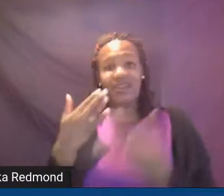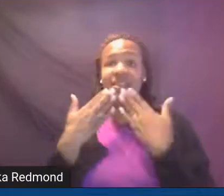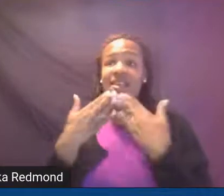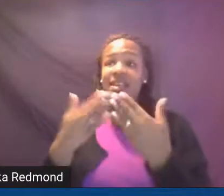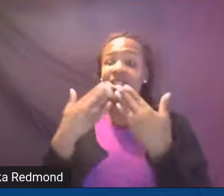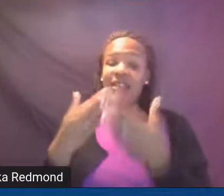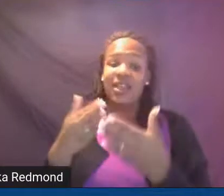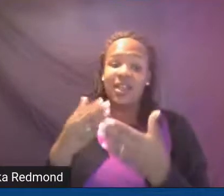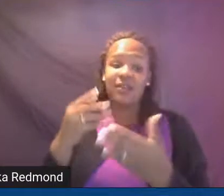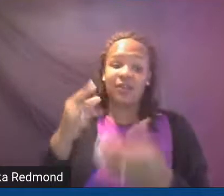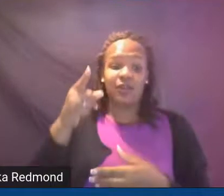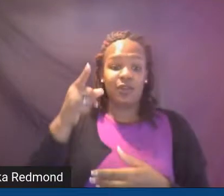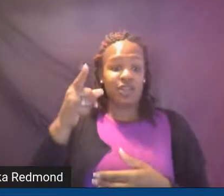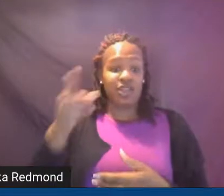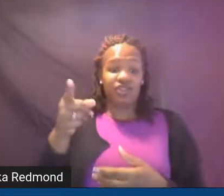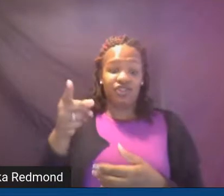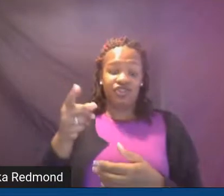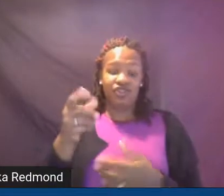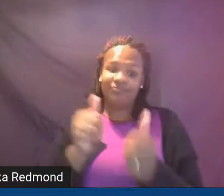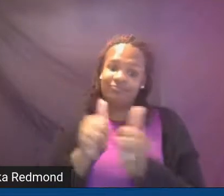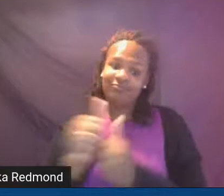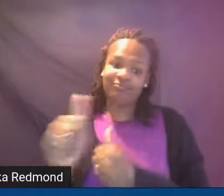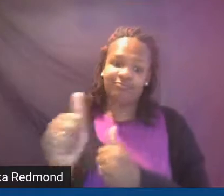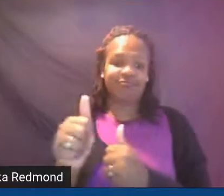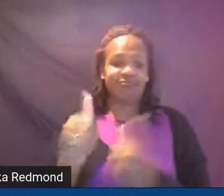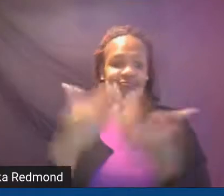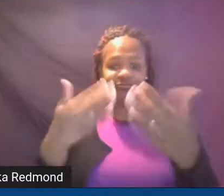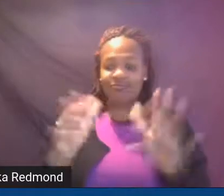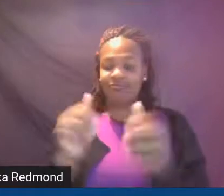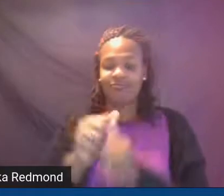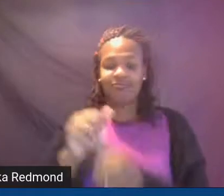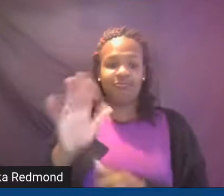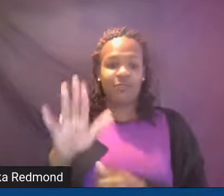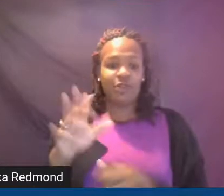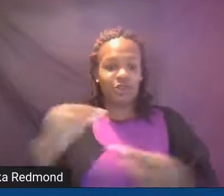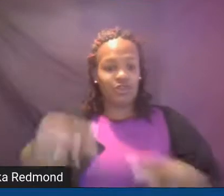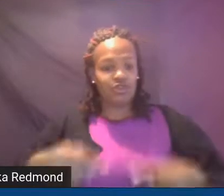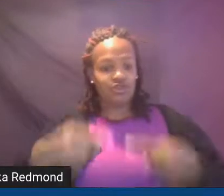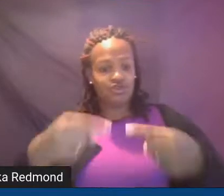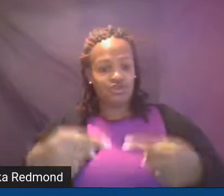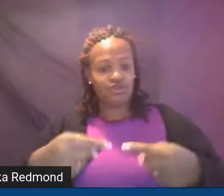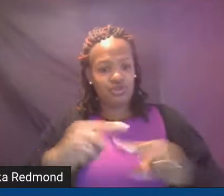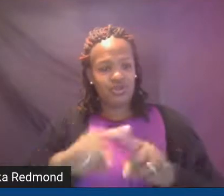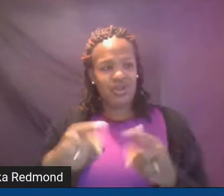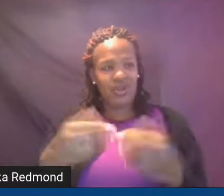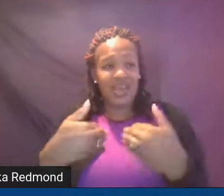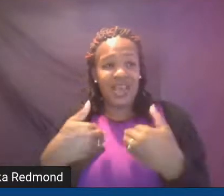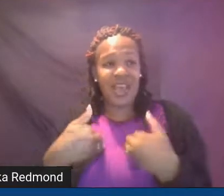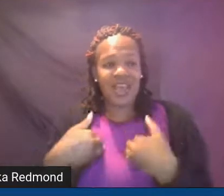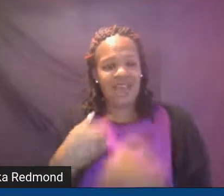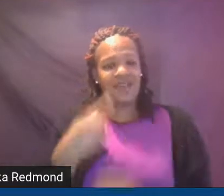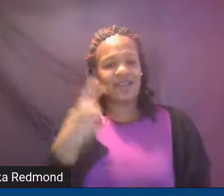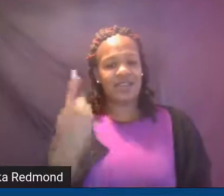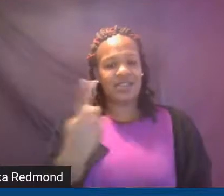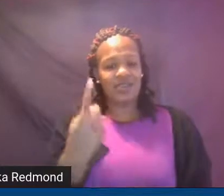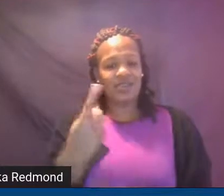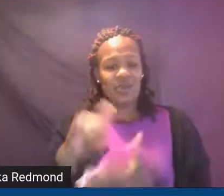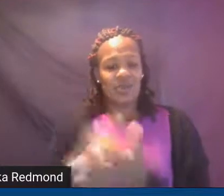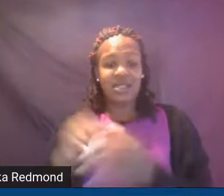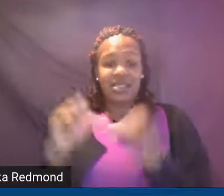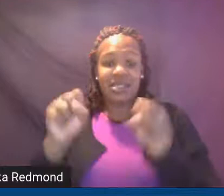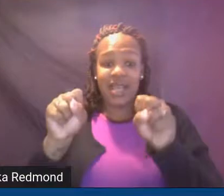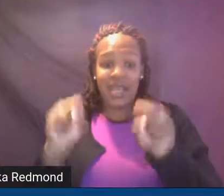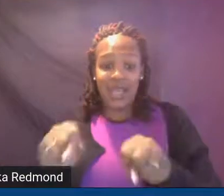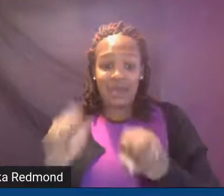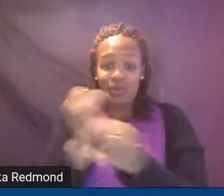them. But I think that having somebody who is able to create